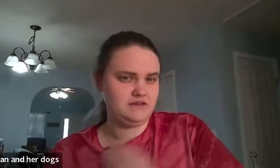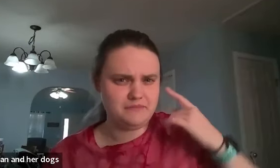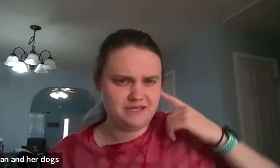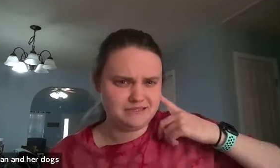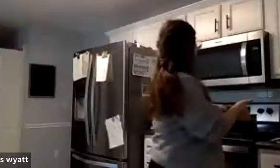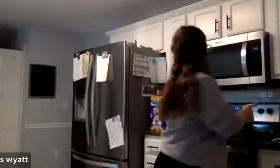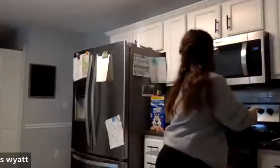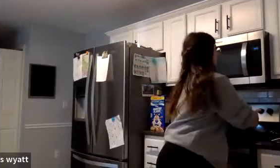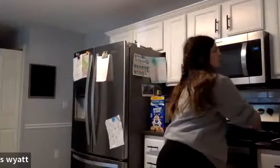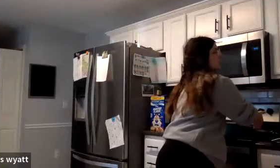that makes sense. Yes. Thank you.